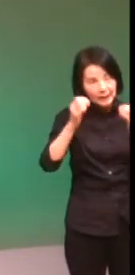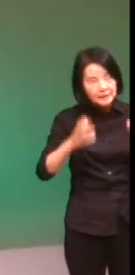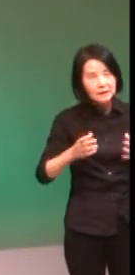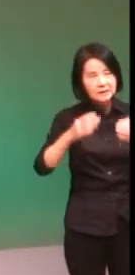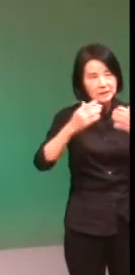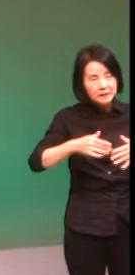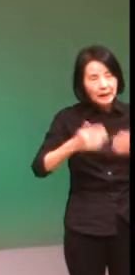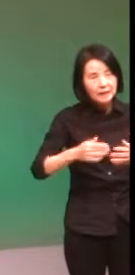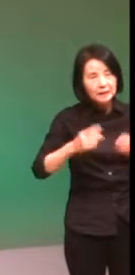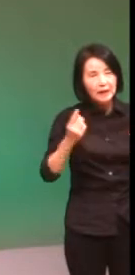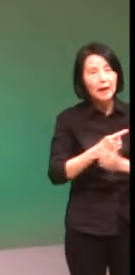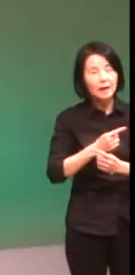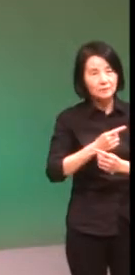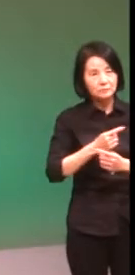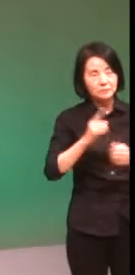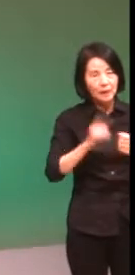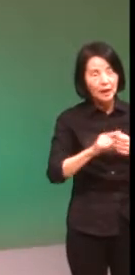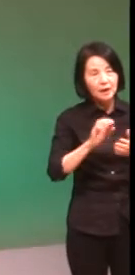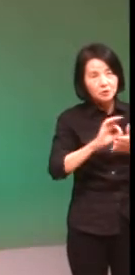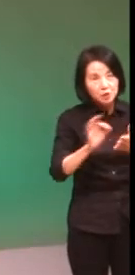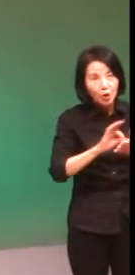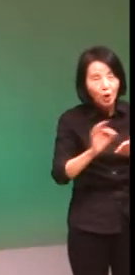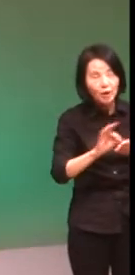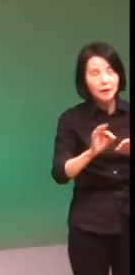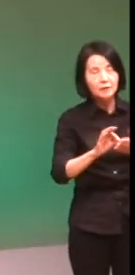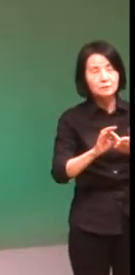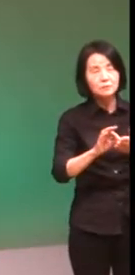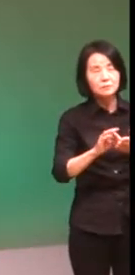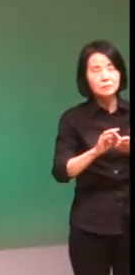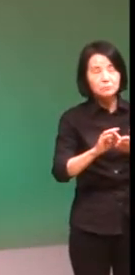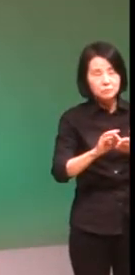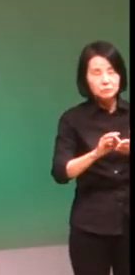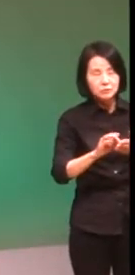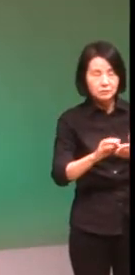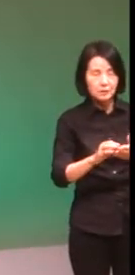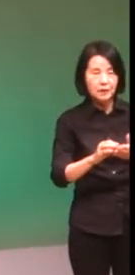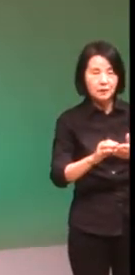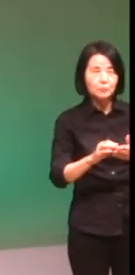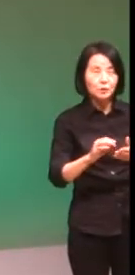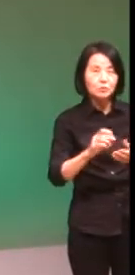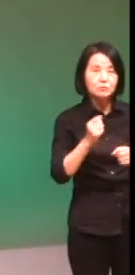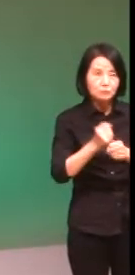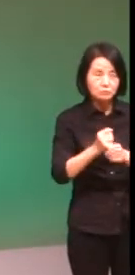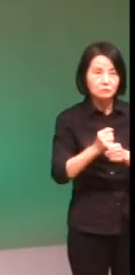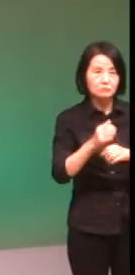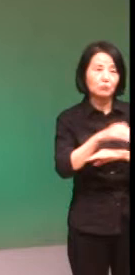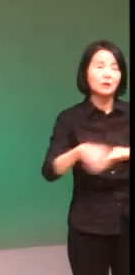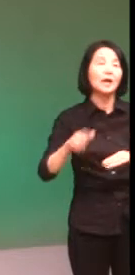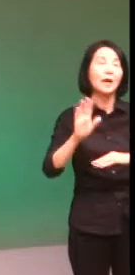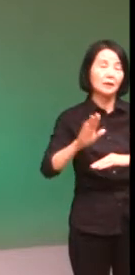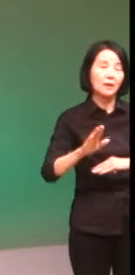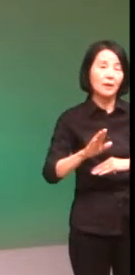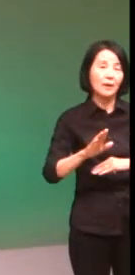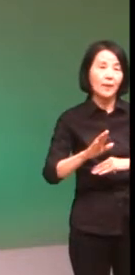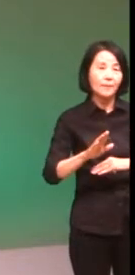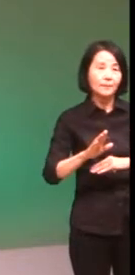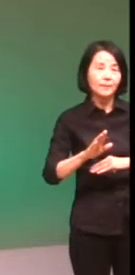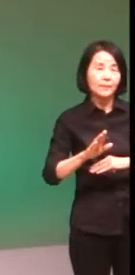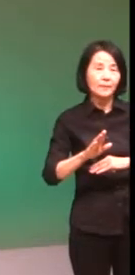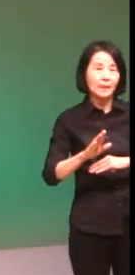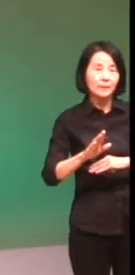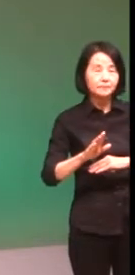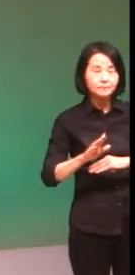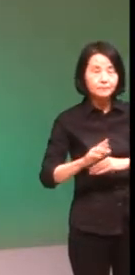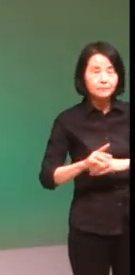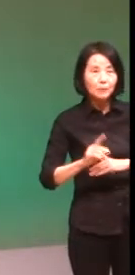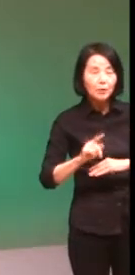it more usable, increasing the chance that it will be used again by intent or by accident,